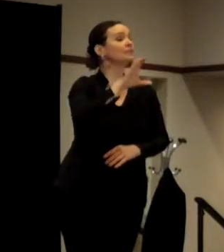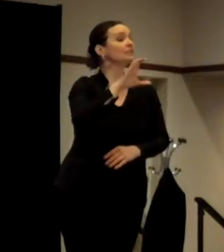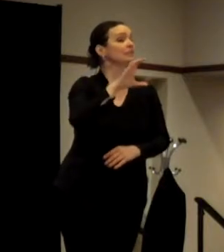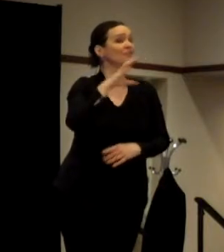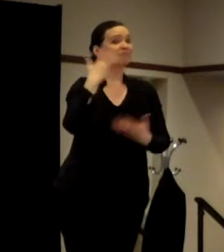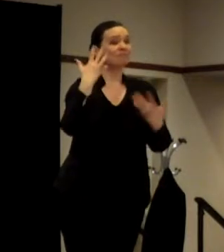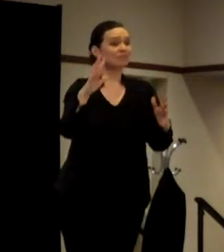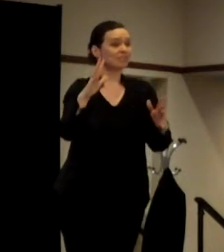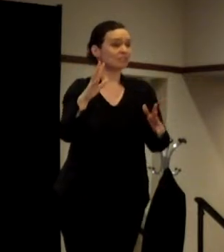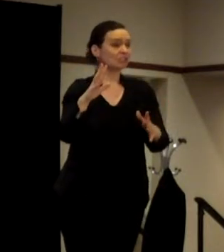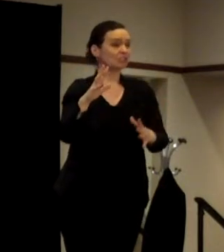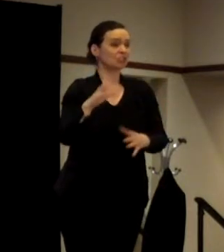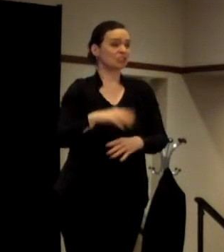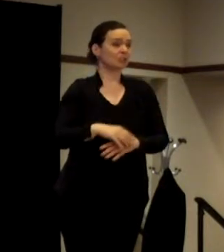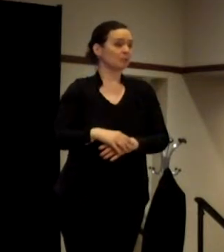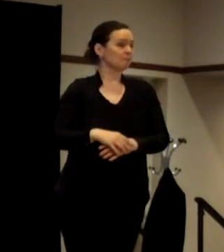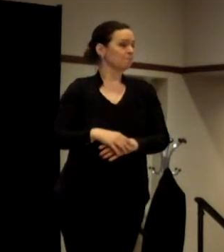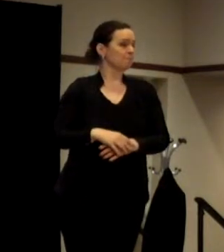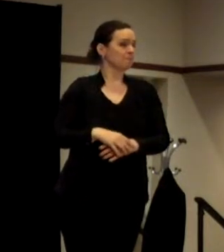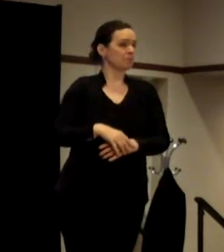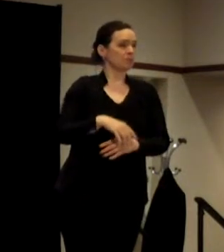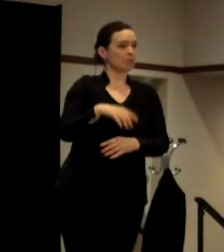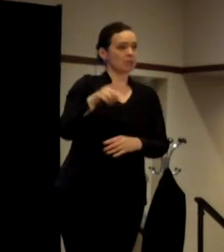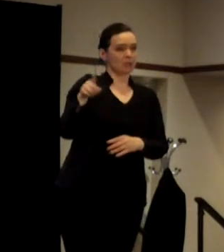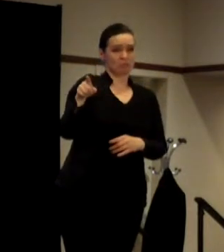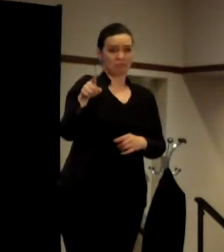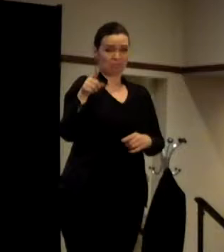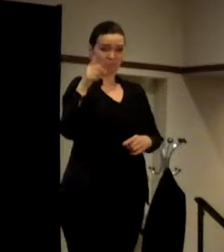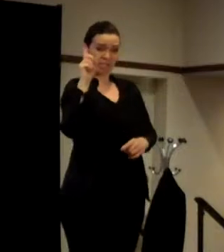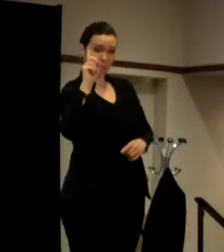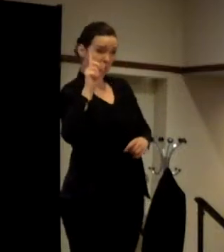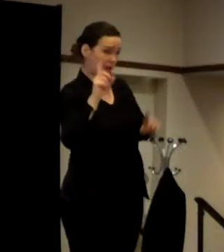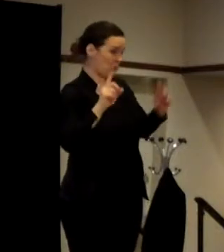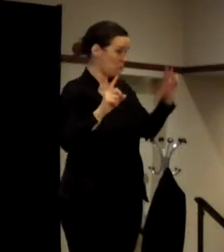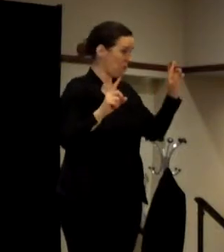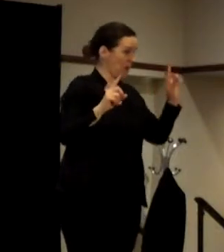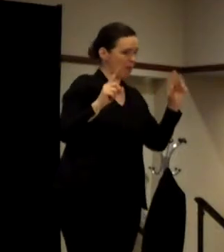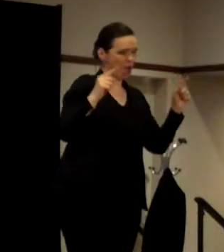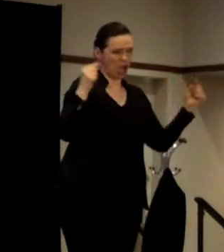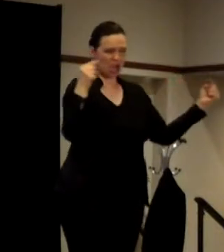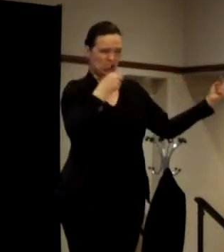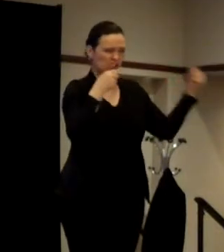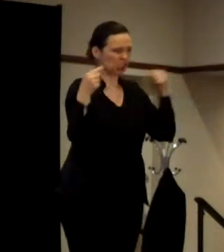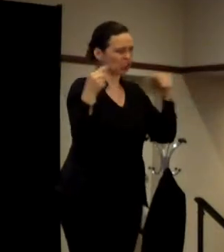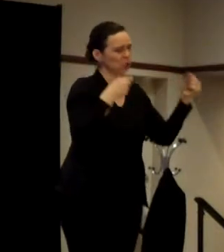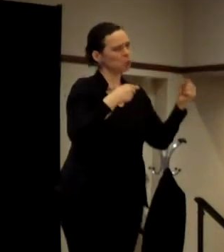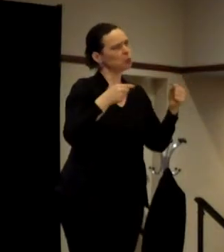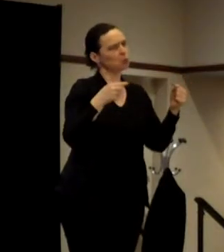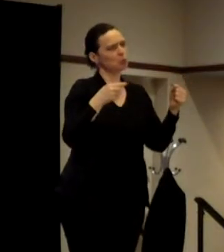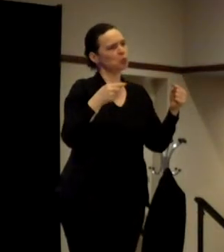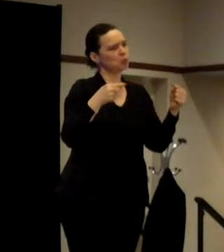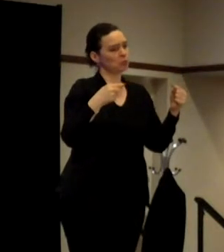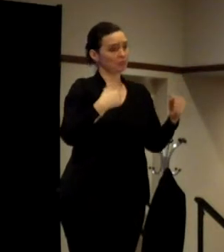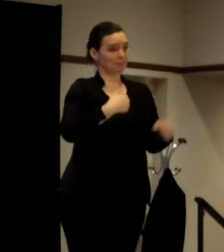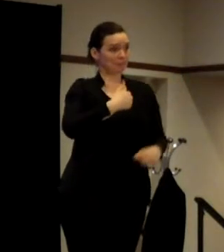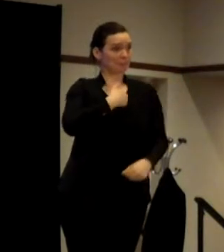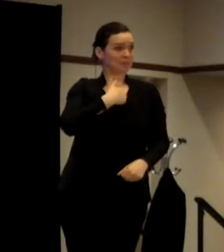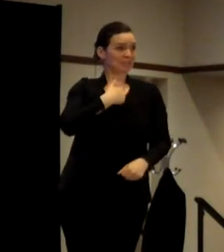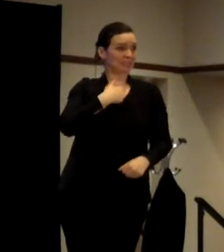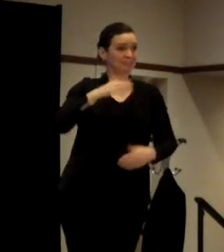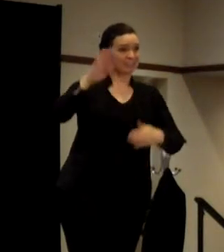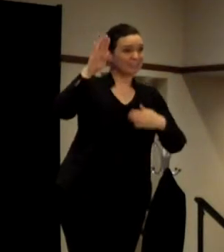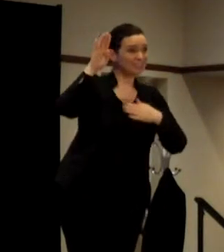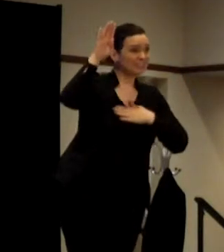place, and I testified for 3.5 hours the other day before the Homeland Security Committee, and I